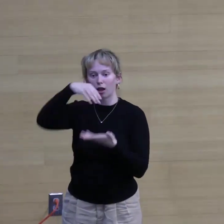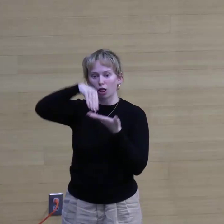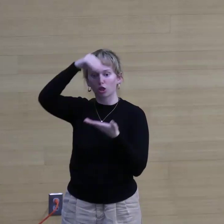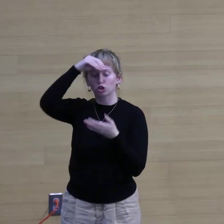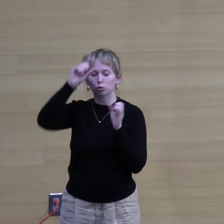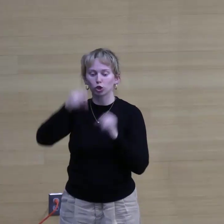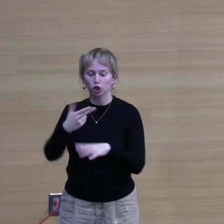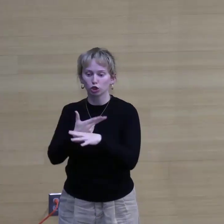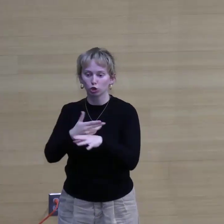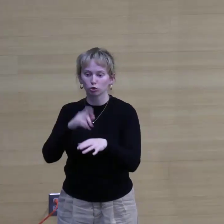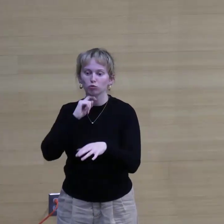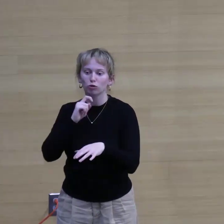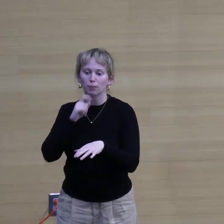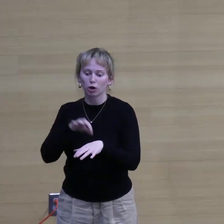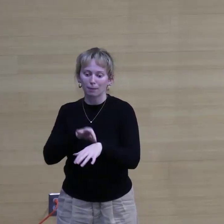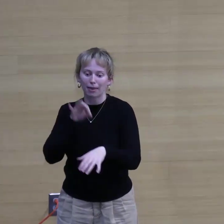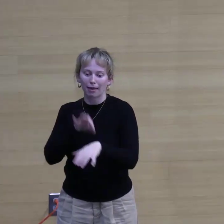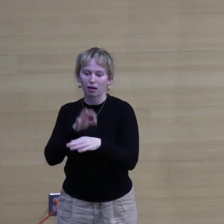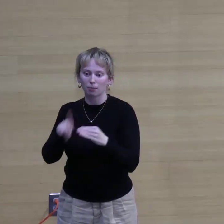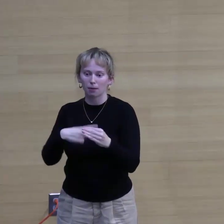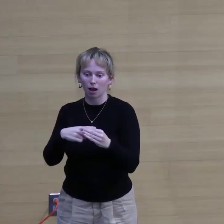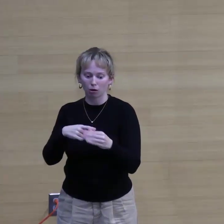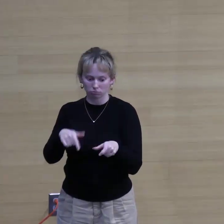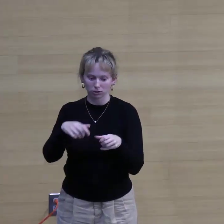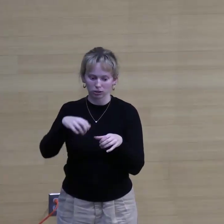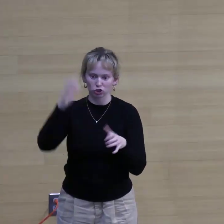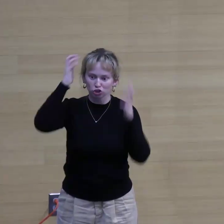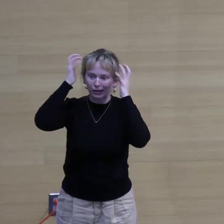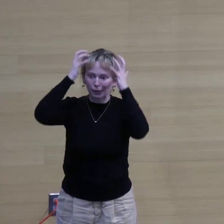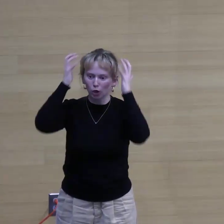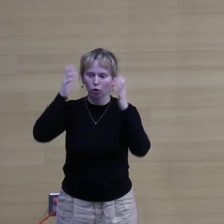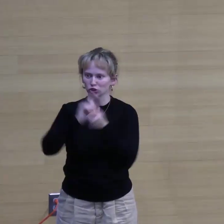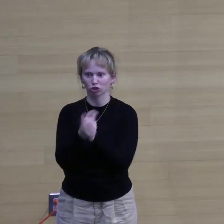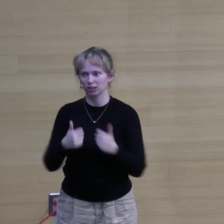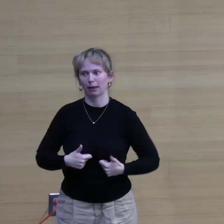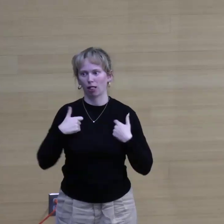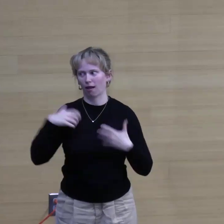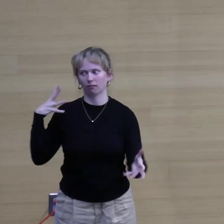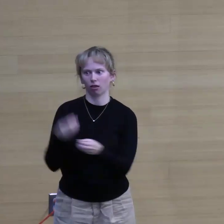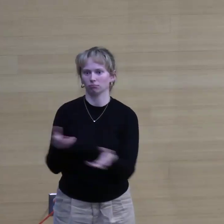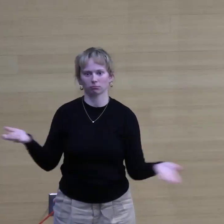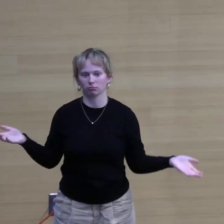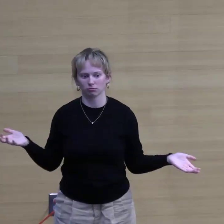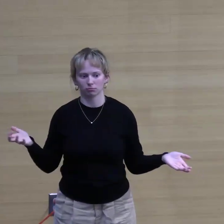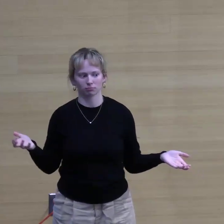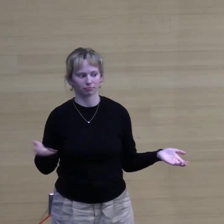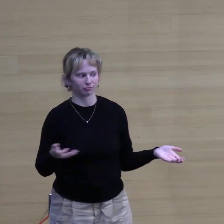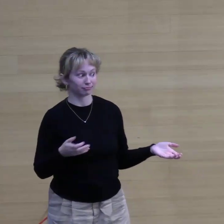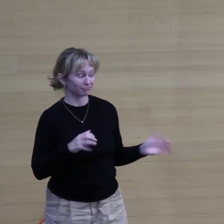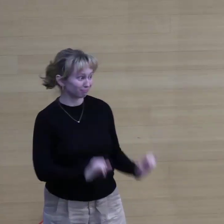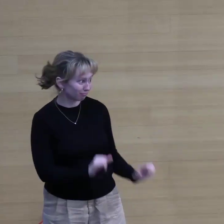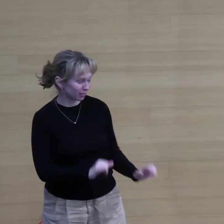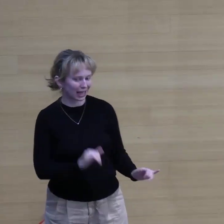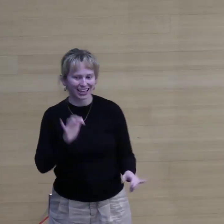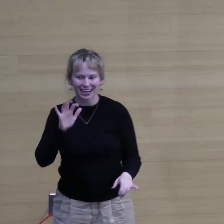a rubber band around my shampoo and know that that's my shampoo, it changed my life. Something like that happens. Took me 9 years